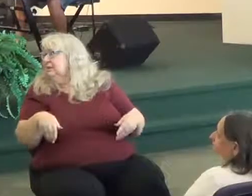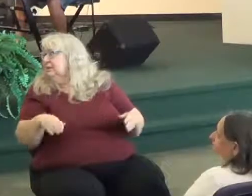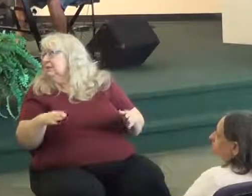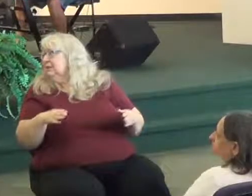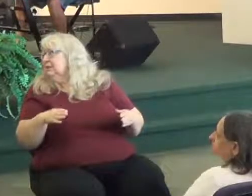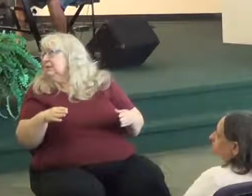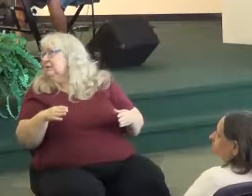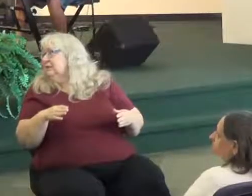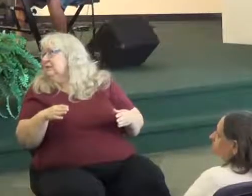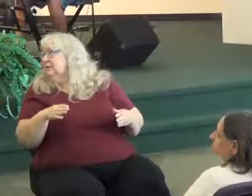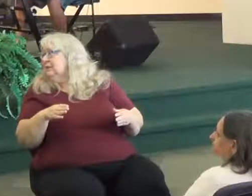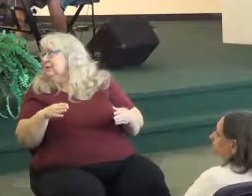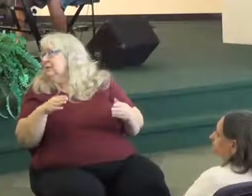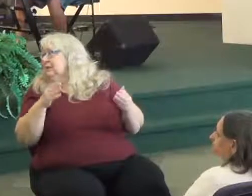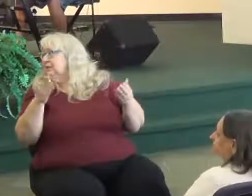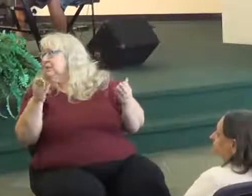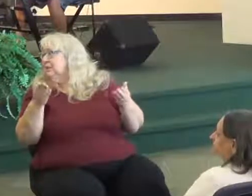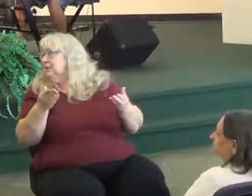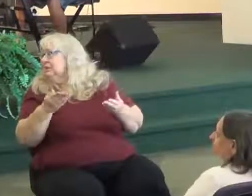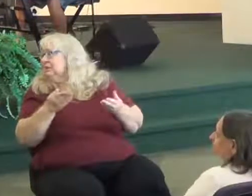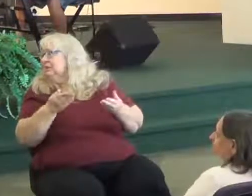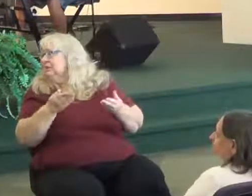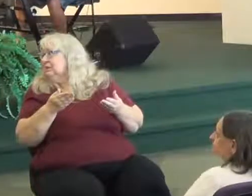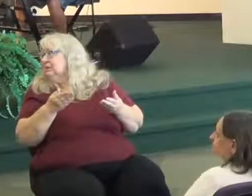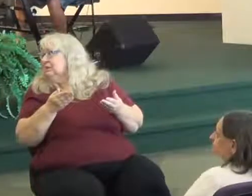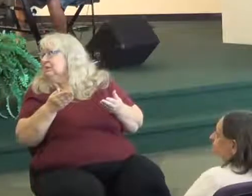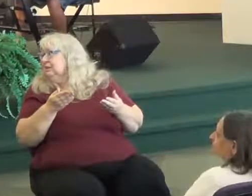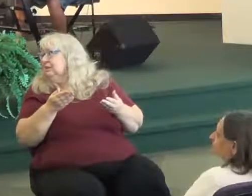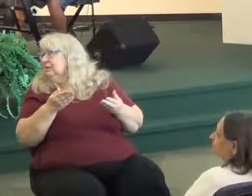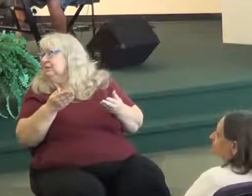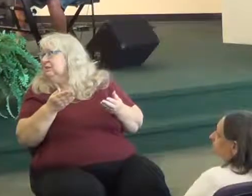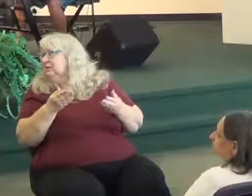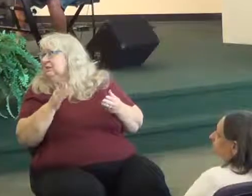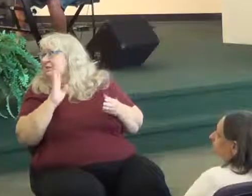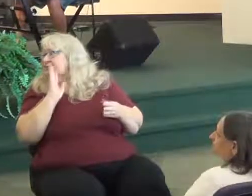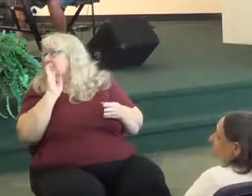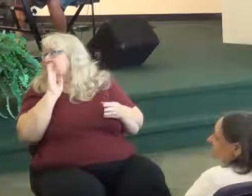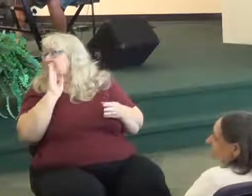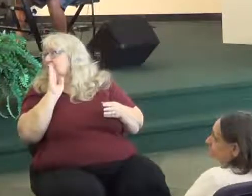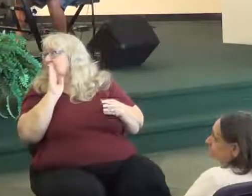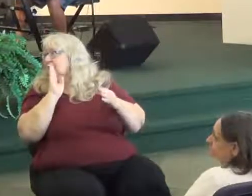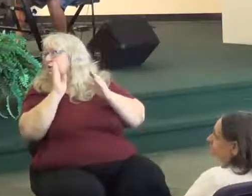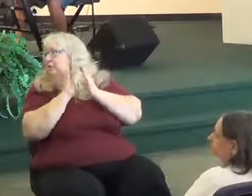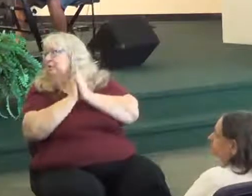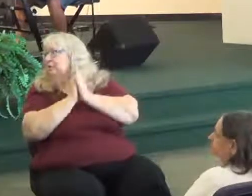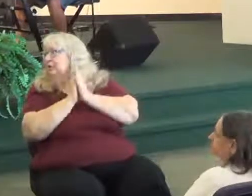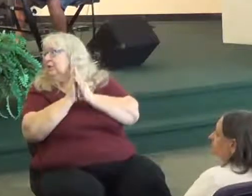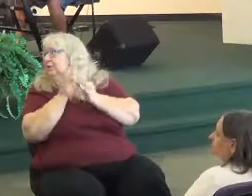morning. You talk about prayer and faithfulness.